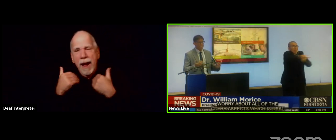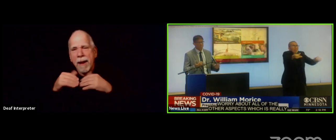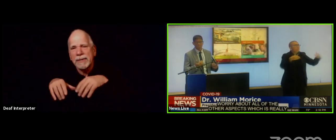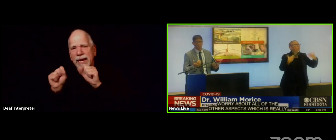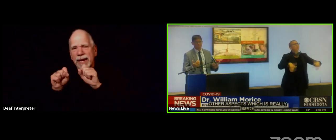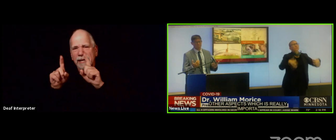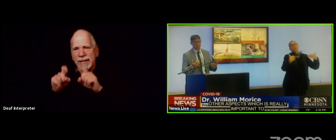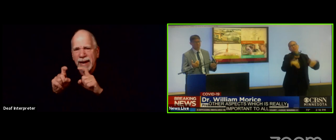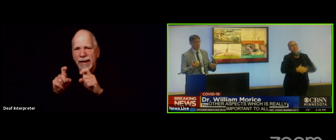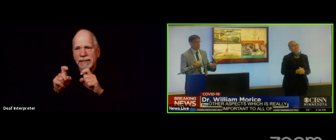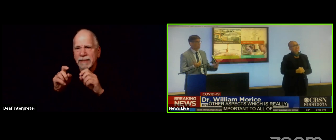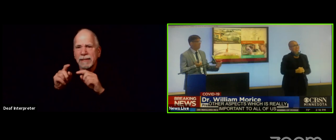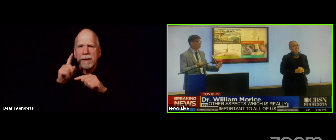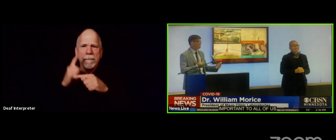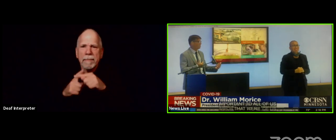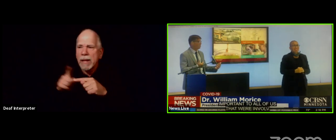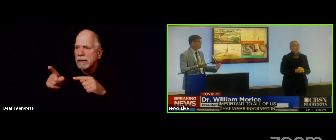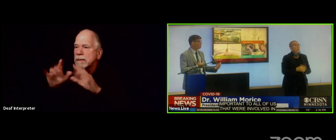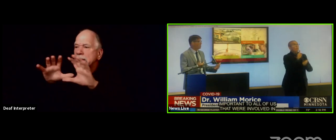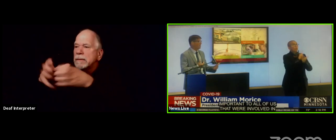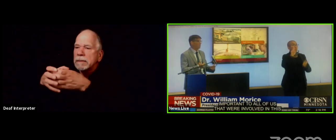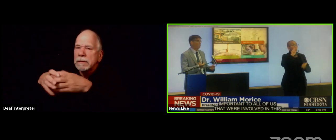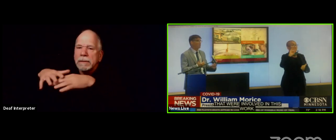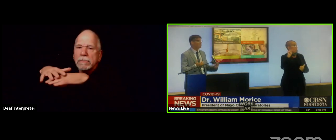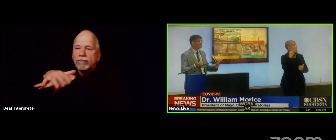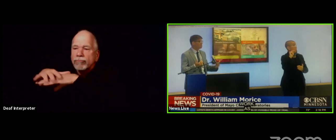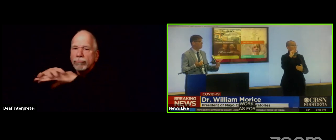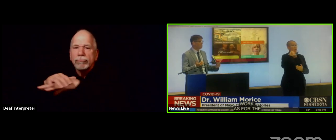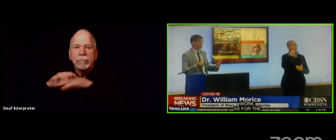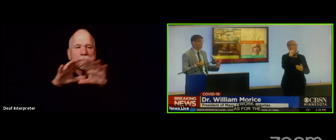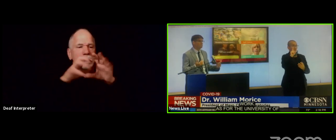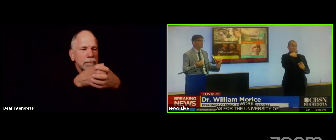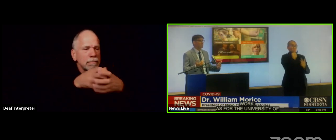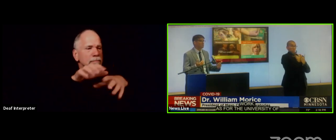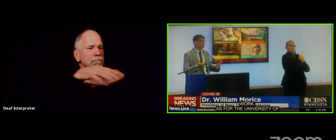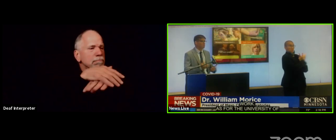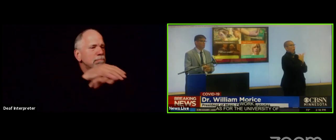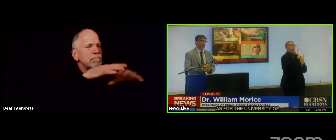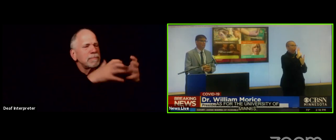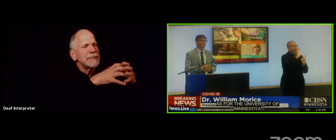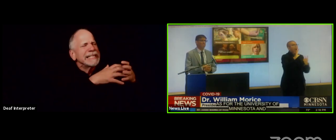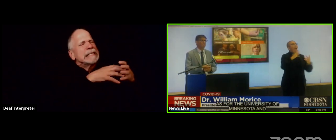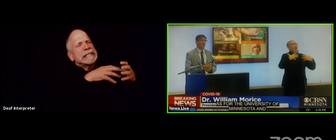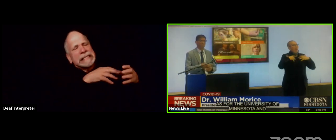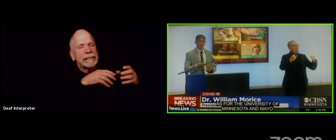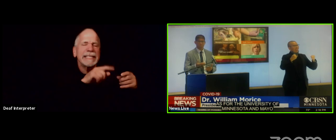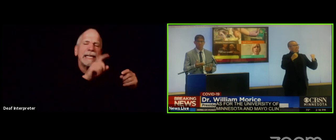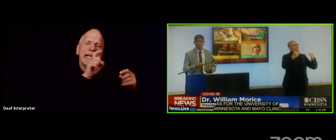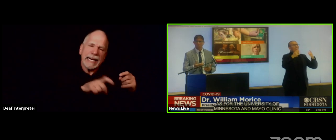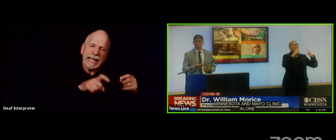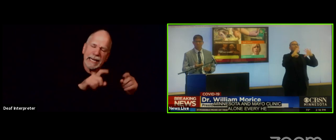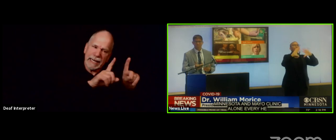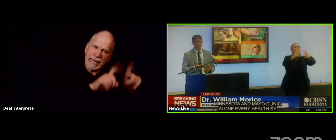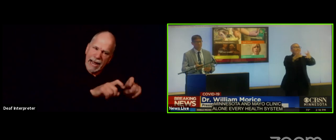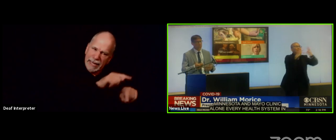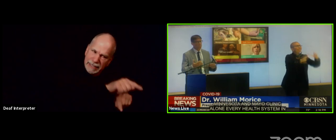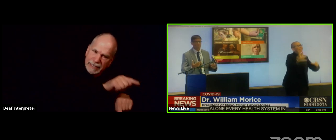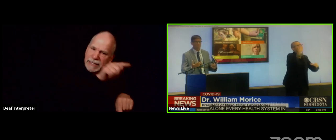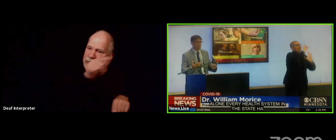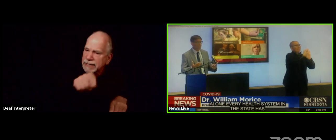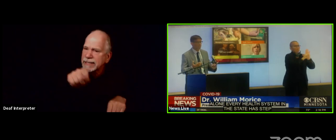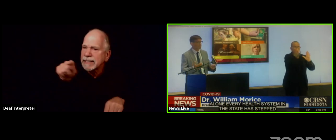hasn't been the University of Minnesota and Mayo Clinic alone. Every health system in the state has stepped up. It's challenging for them because,